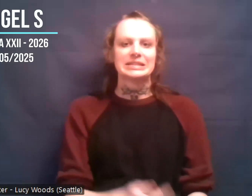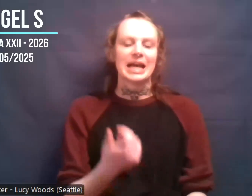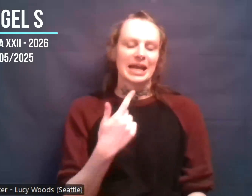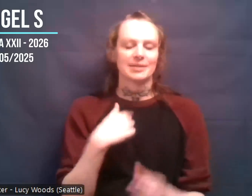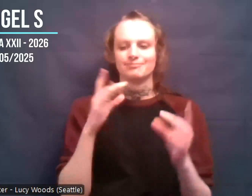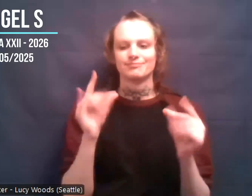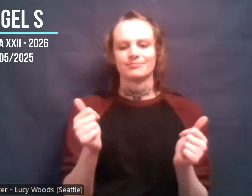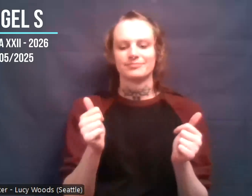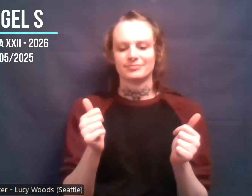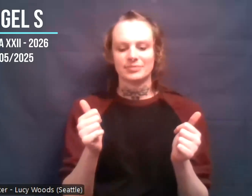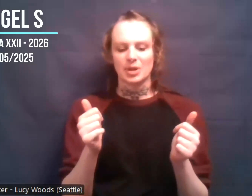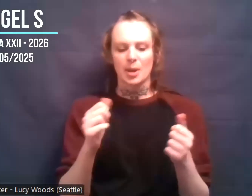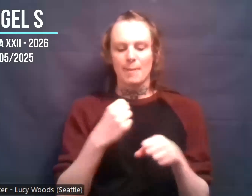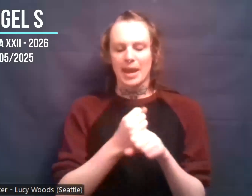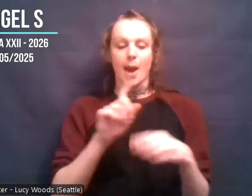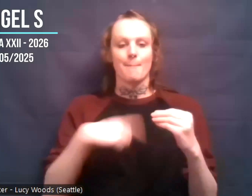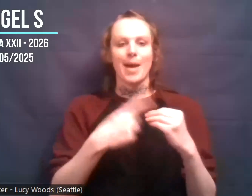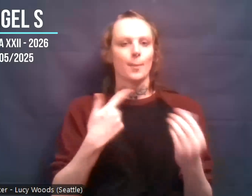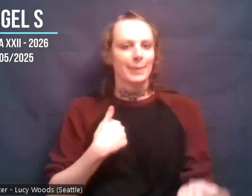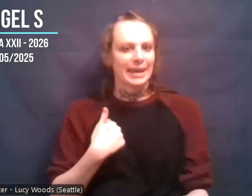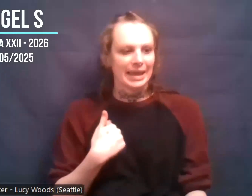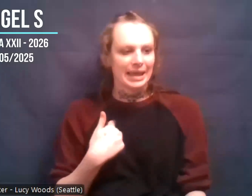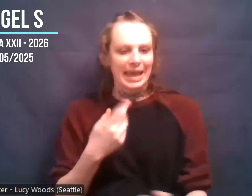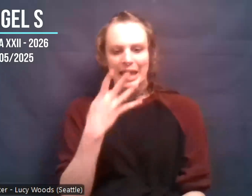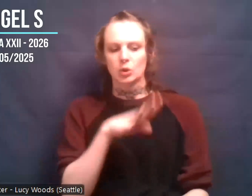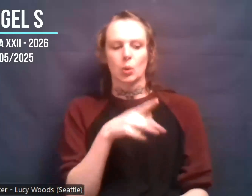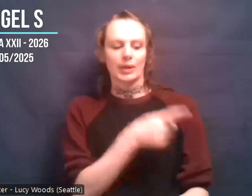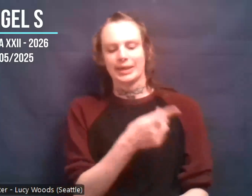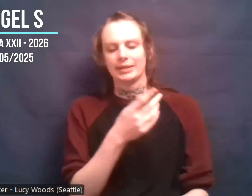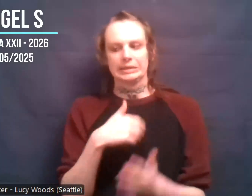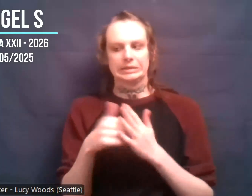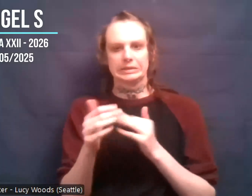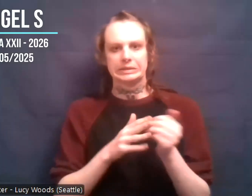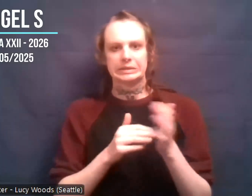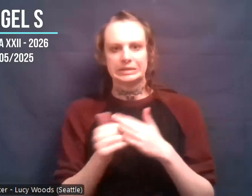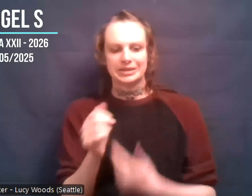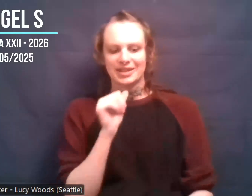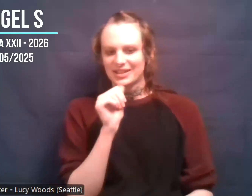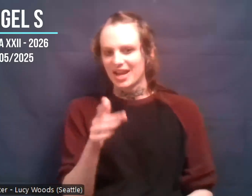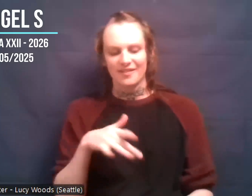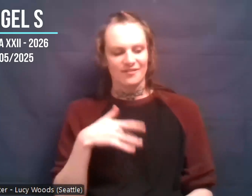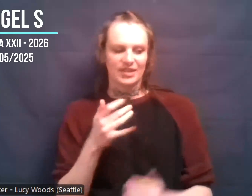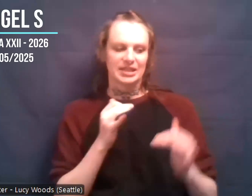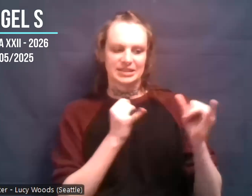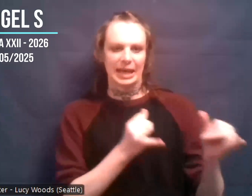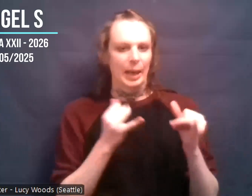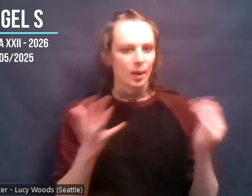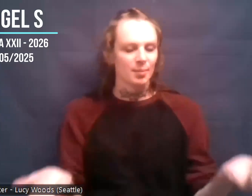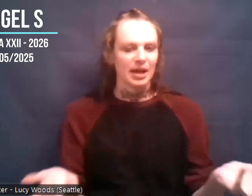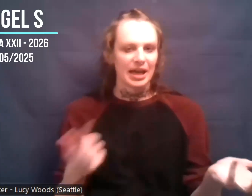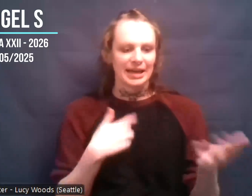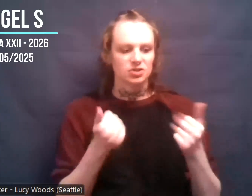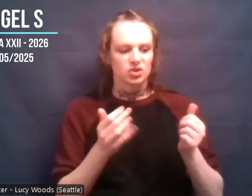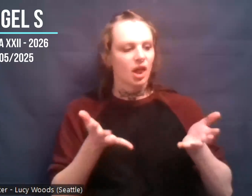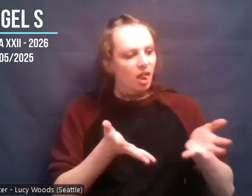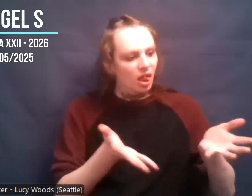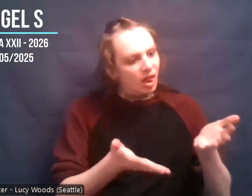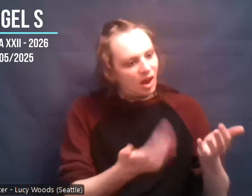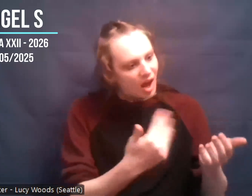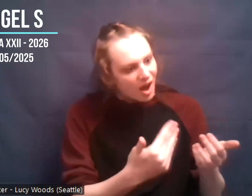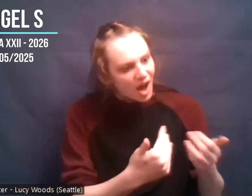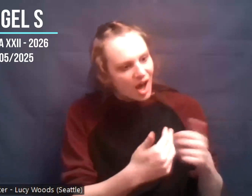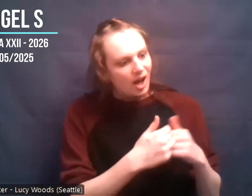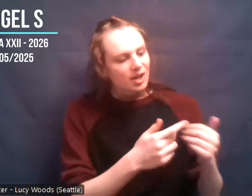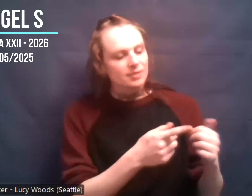me. Completely ignored the fact that this person was uncomfortable and didn't feel the same way, and that I was trying to pressure them into a situation they